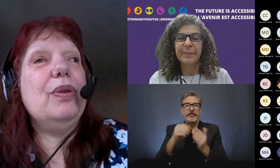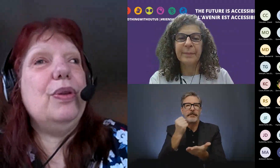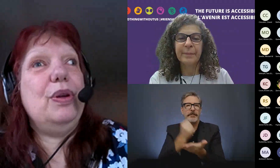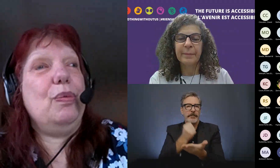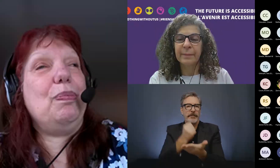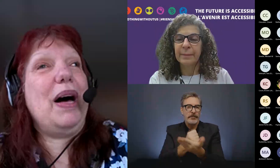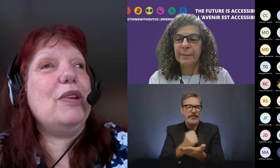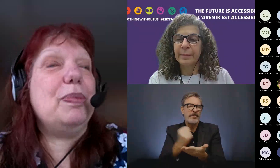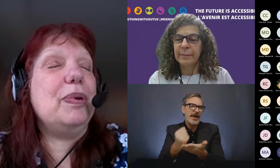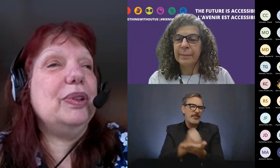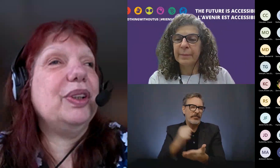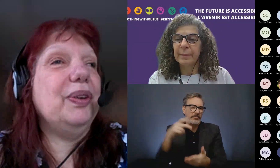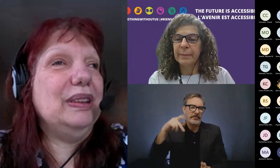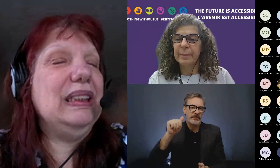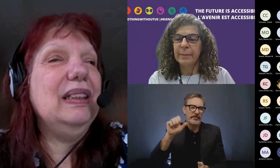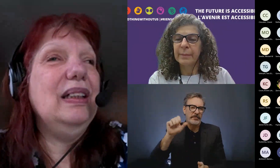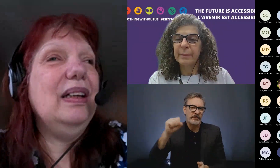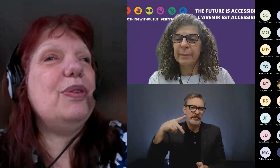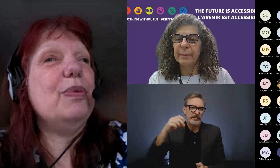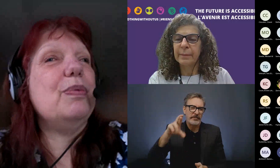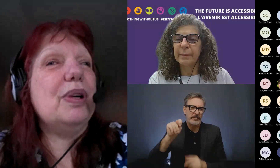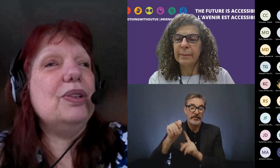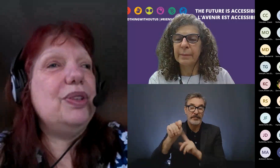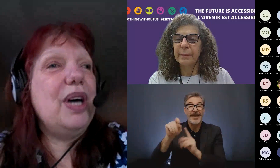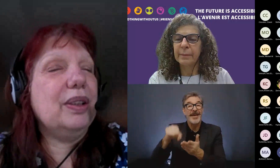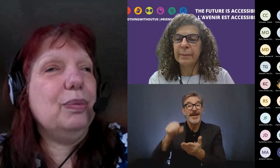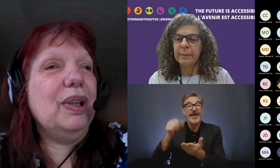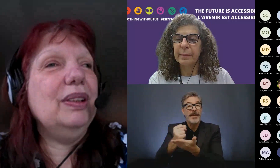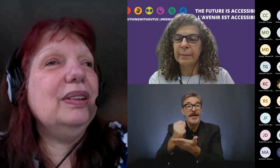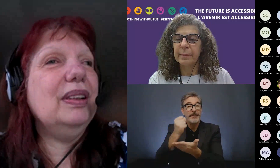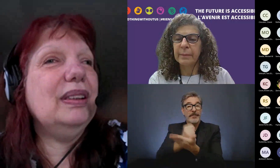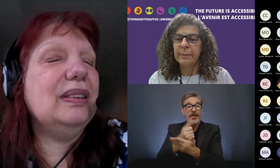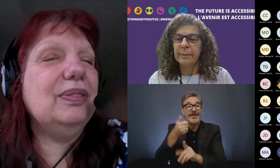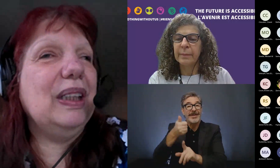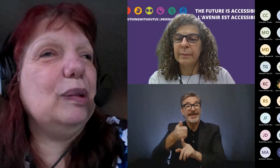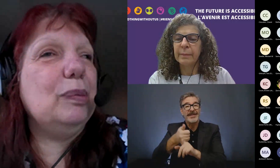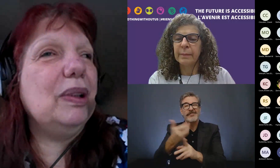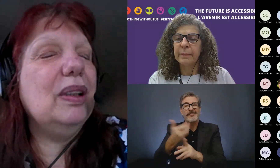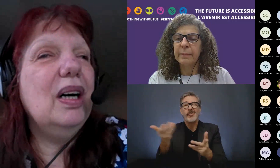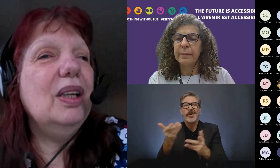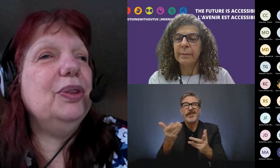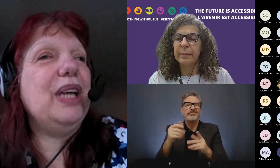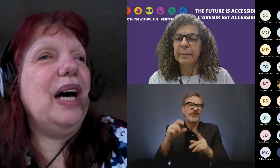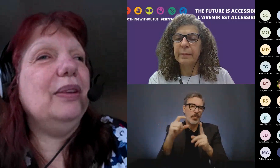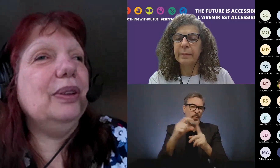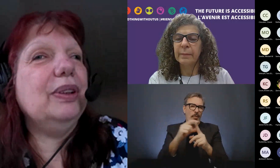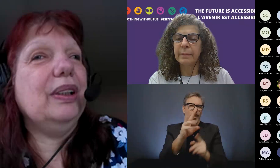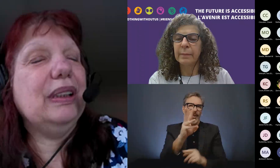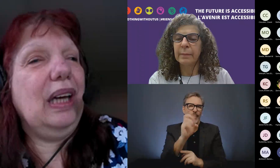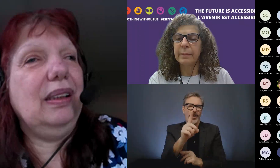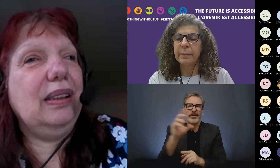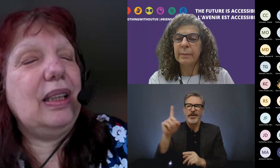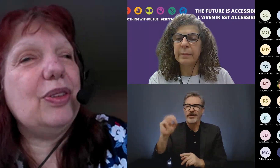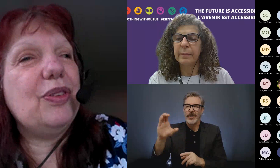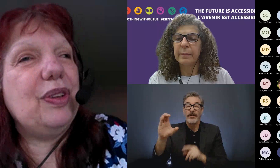you know, the passport currently is a Word document. It's available to download